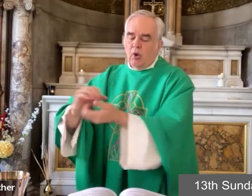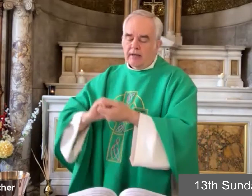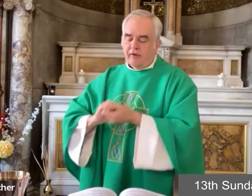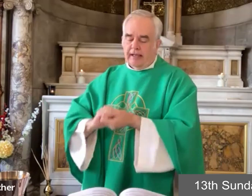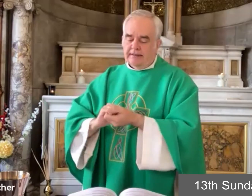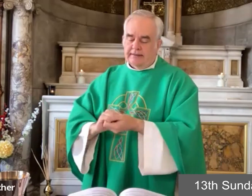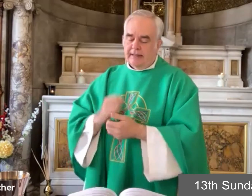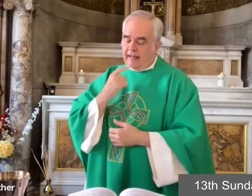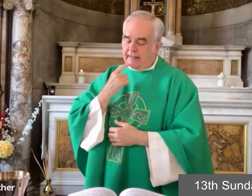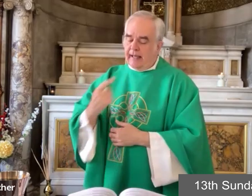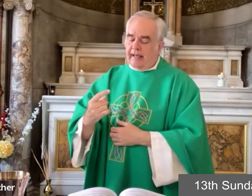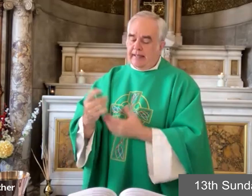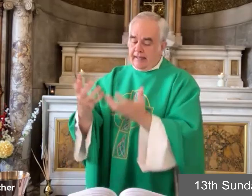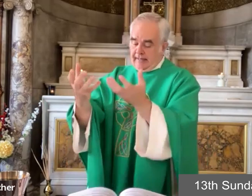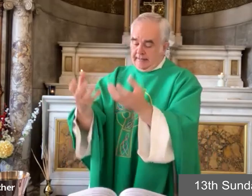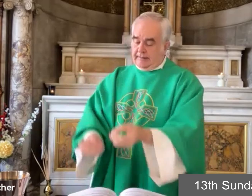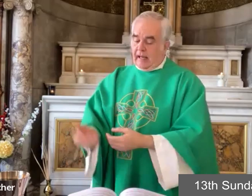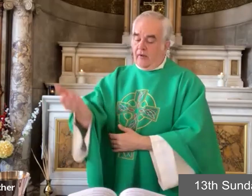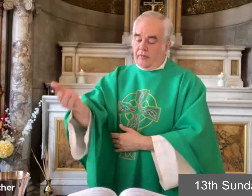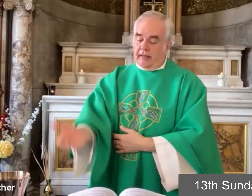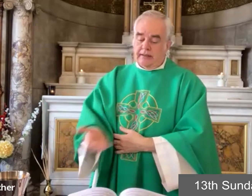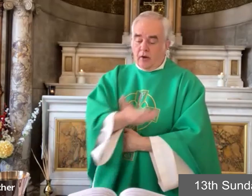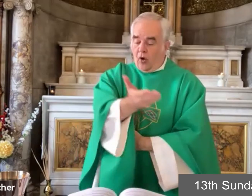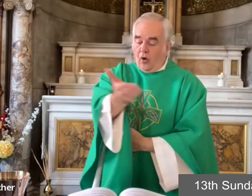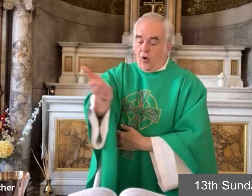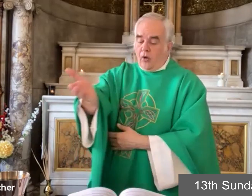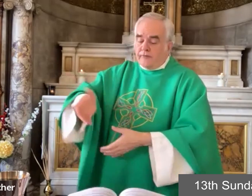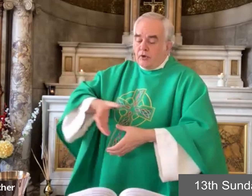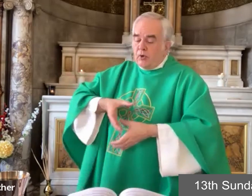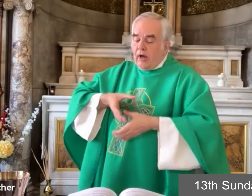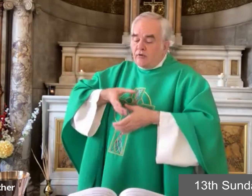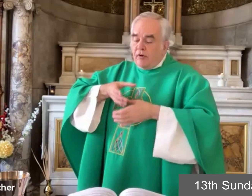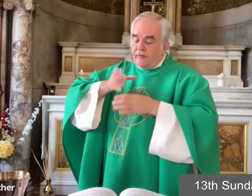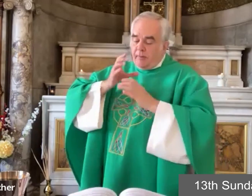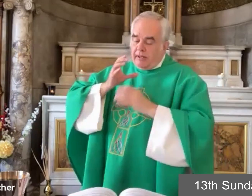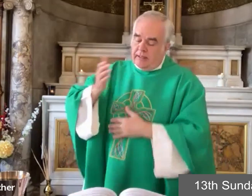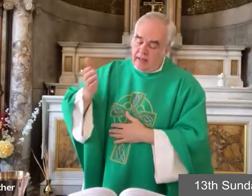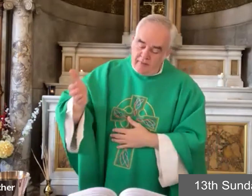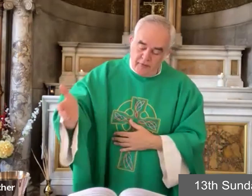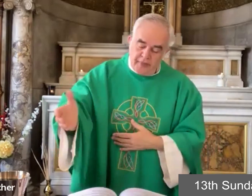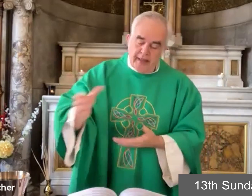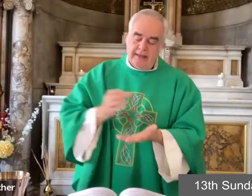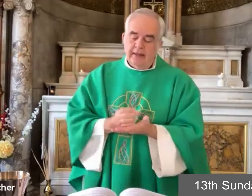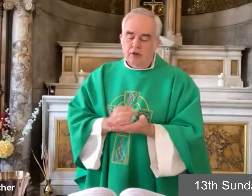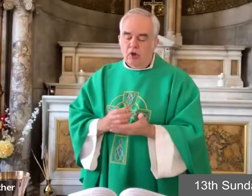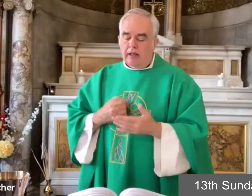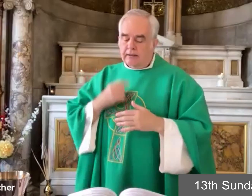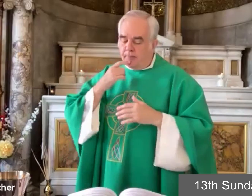his friends, saying, "Take this, all of you, and drink from it. For this is the chalice of